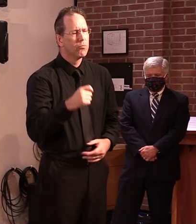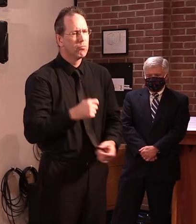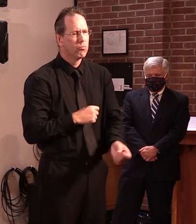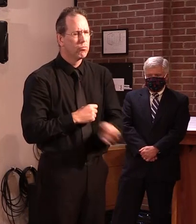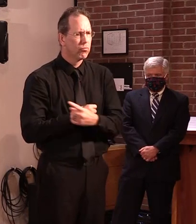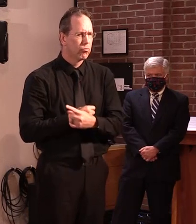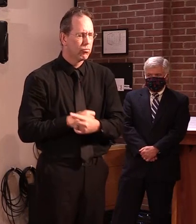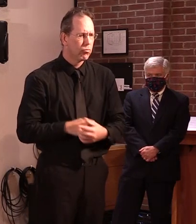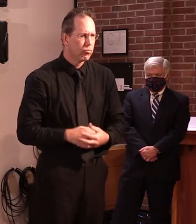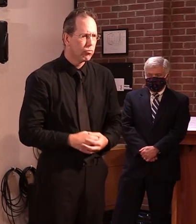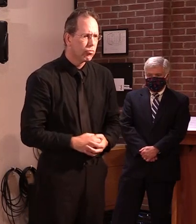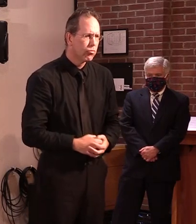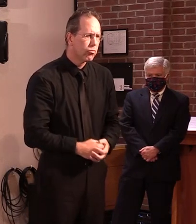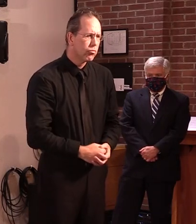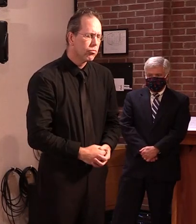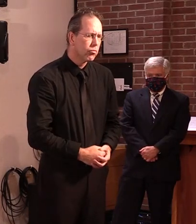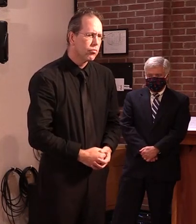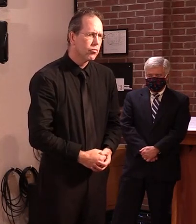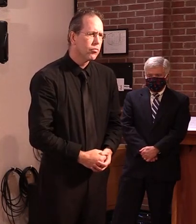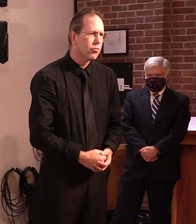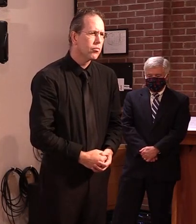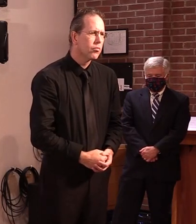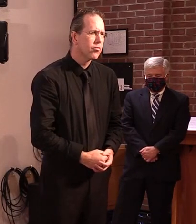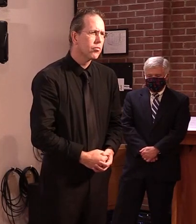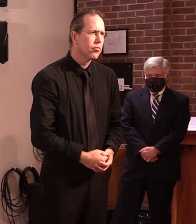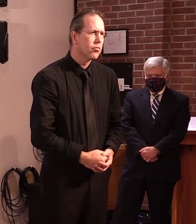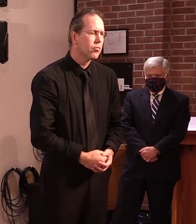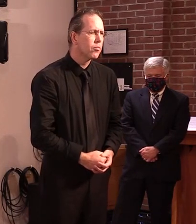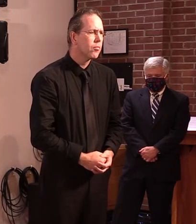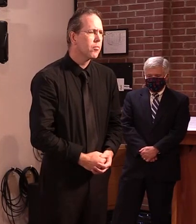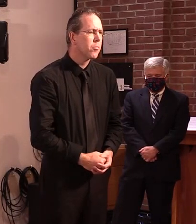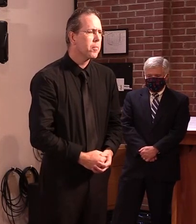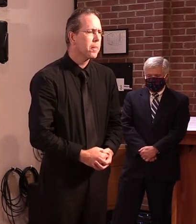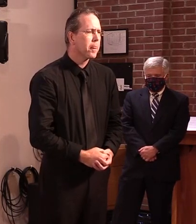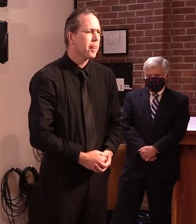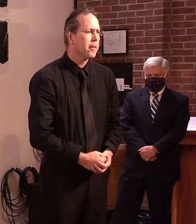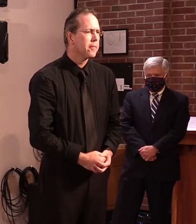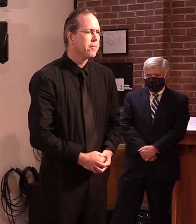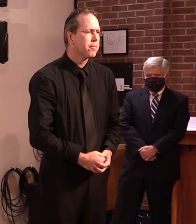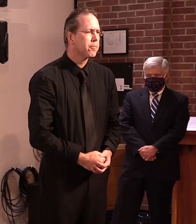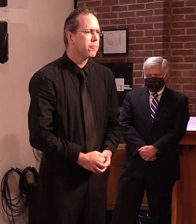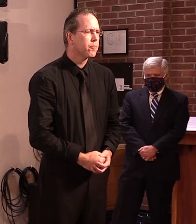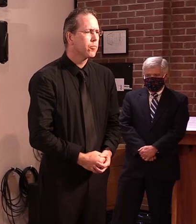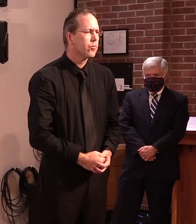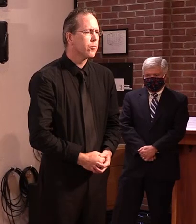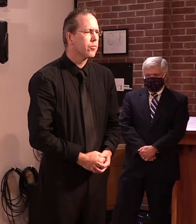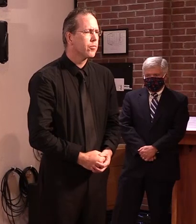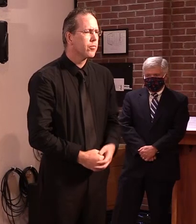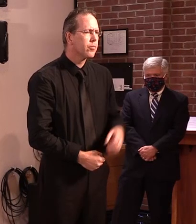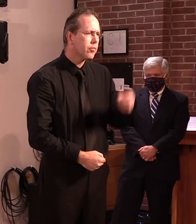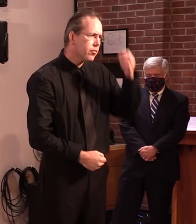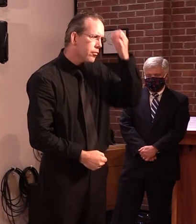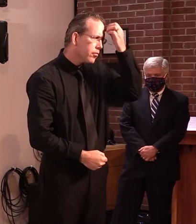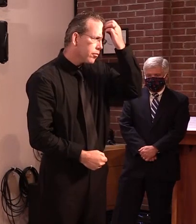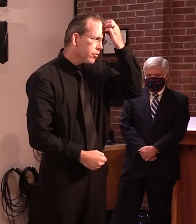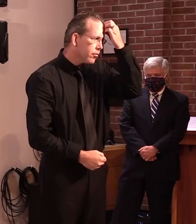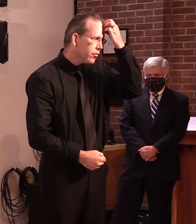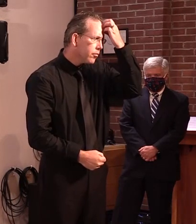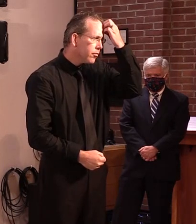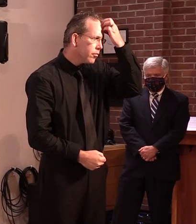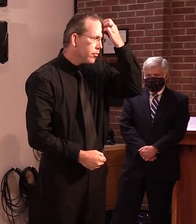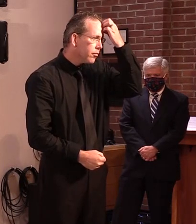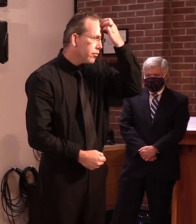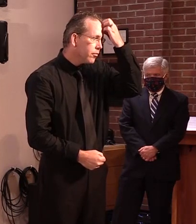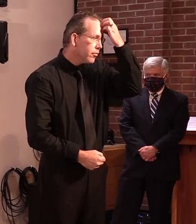Commissioner Levine, I was going to ask Dr. Fauci what he thought about a mandatory